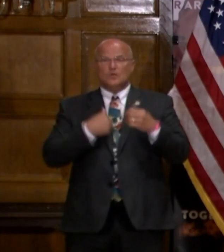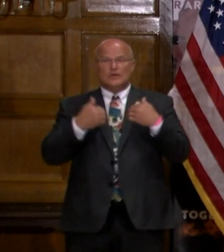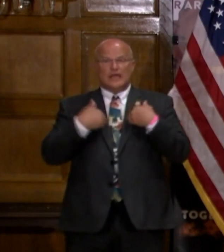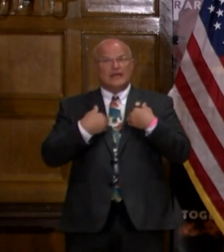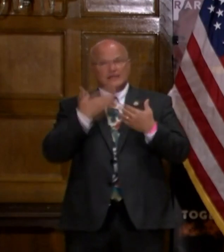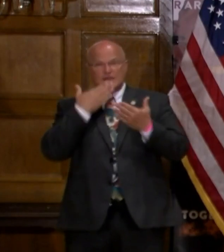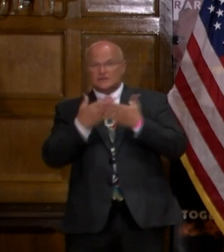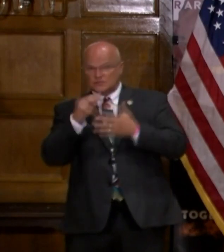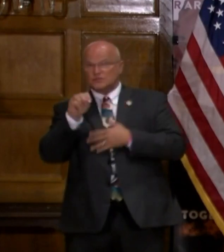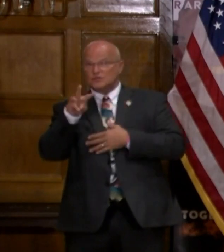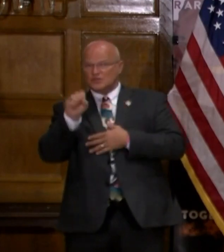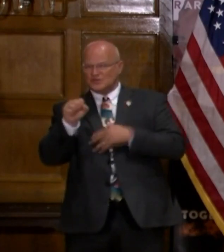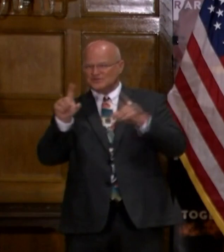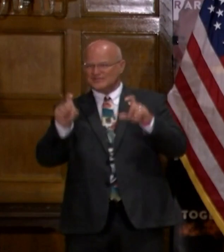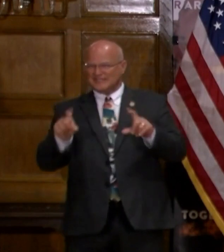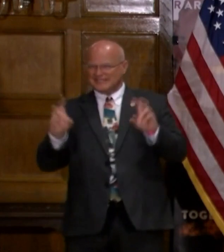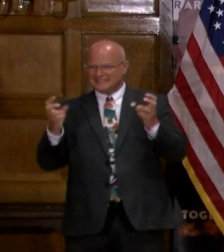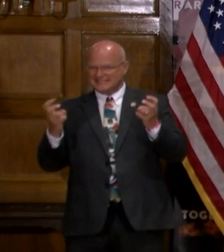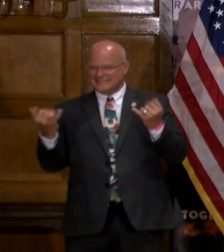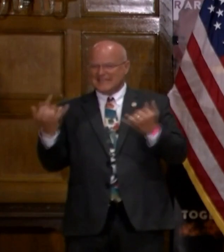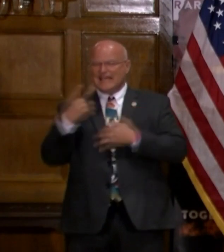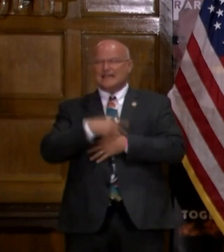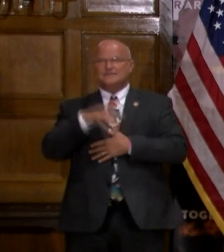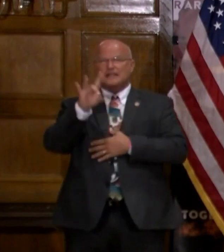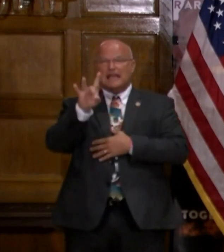it's good news on the testing side today.